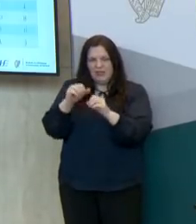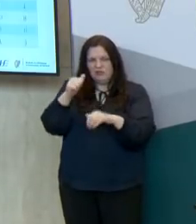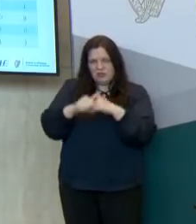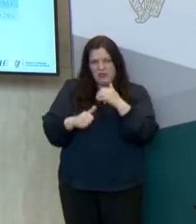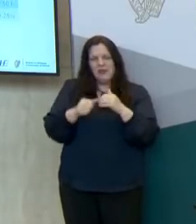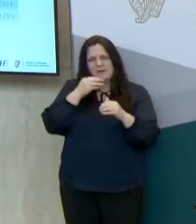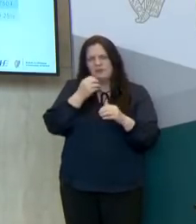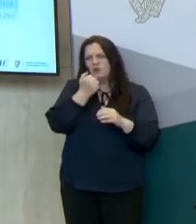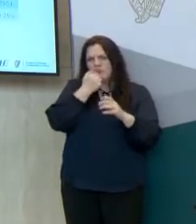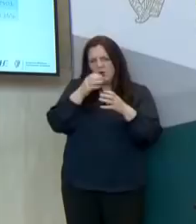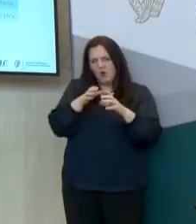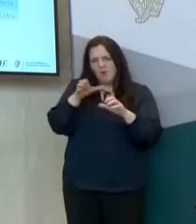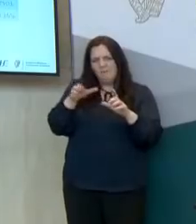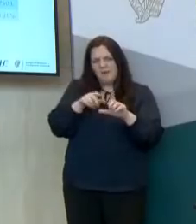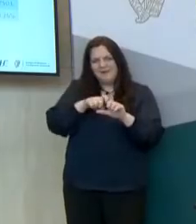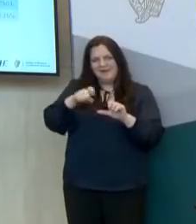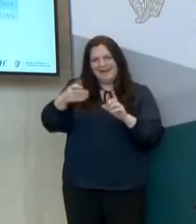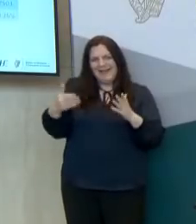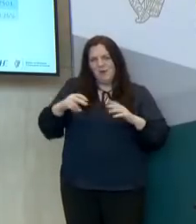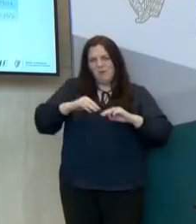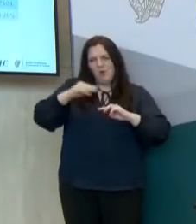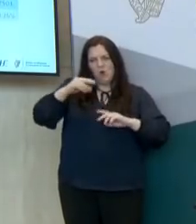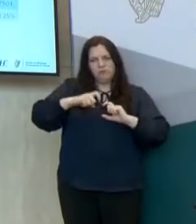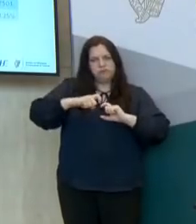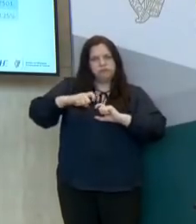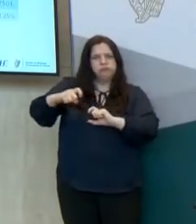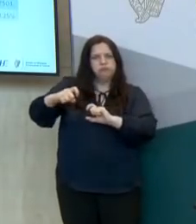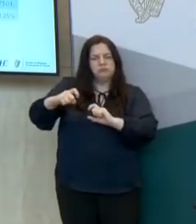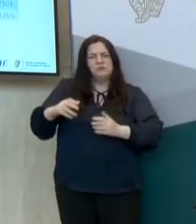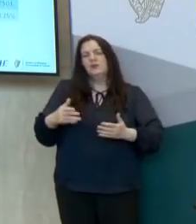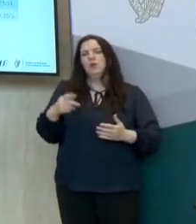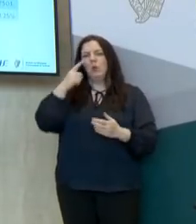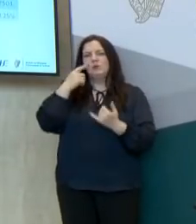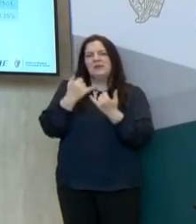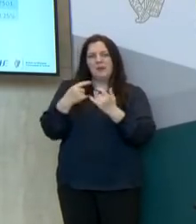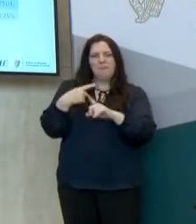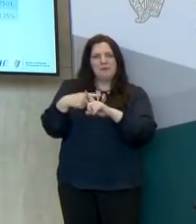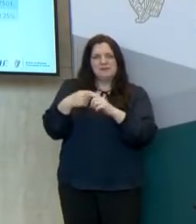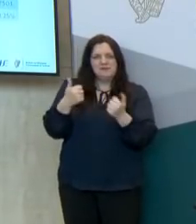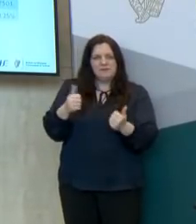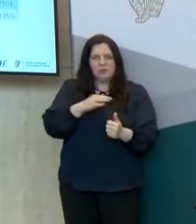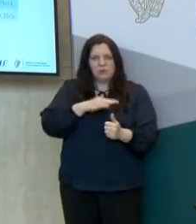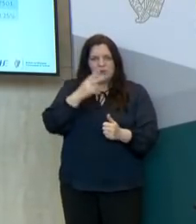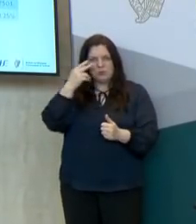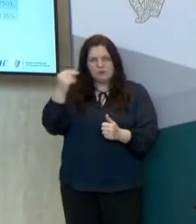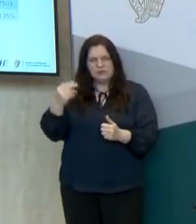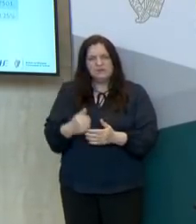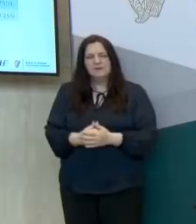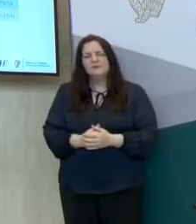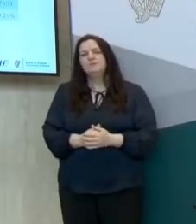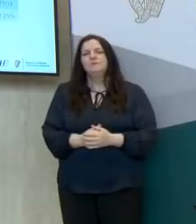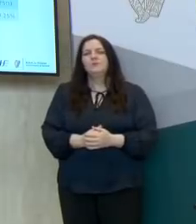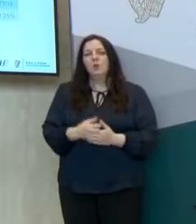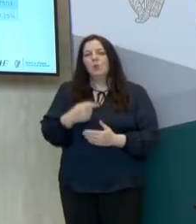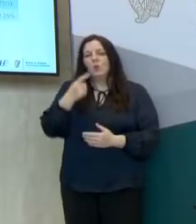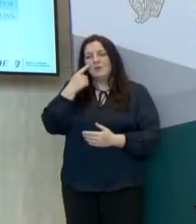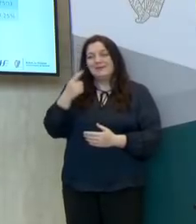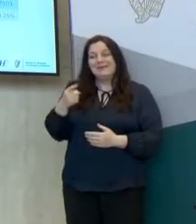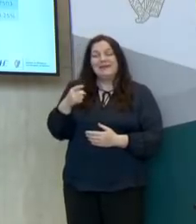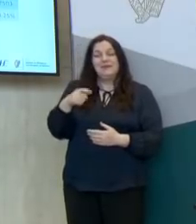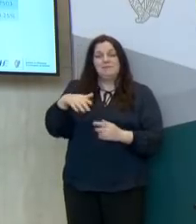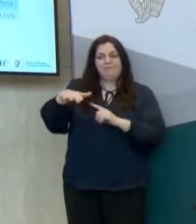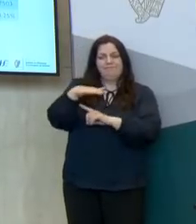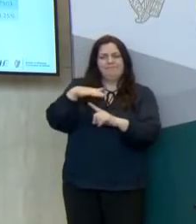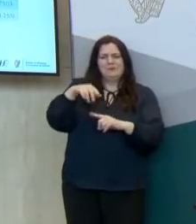for several weeks and now appears to be stabilising, that's positive news. We're seeing that against a background